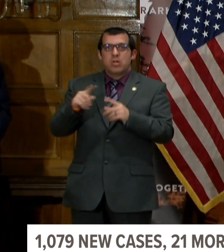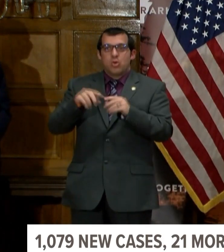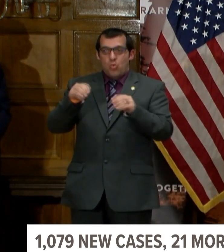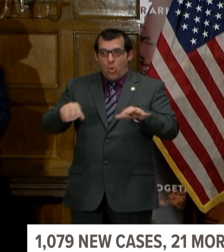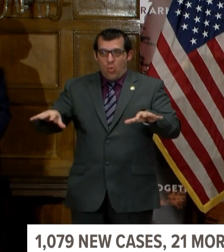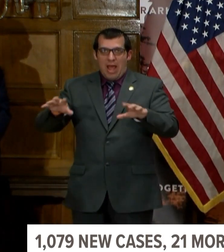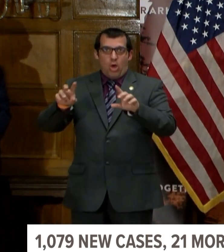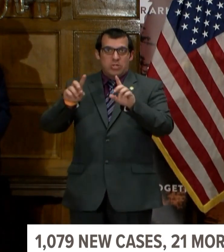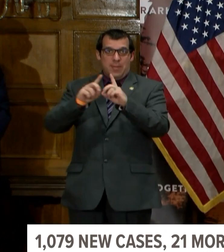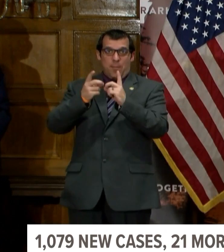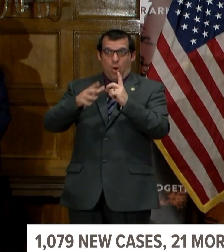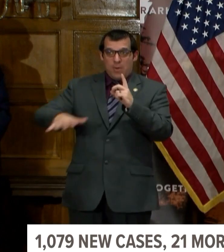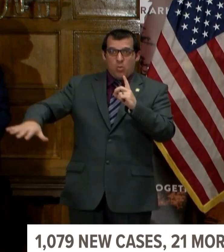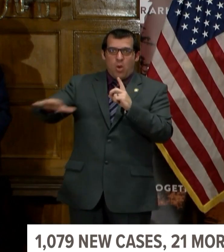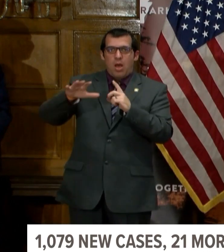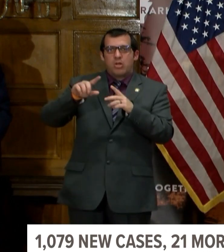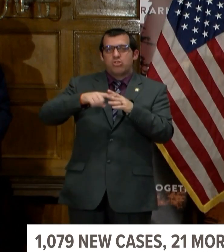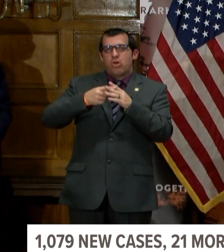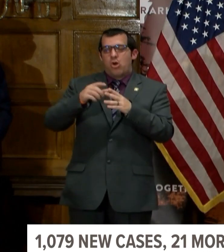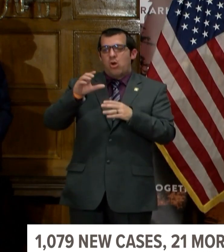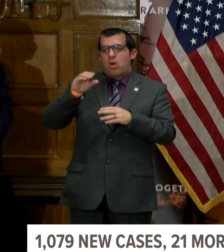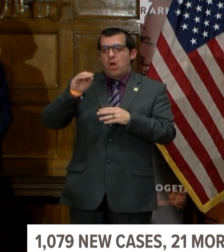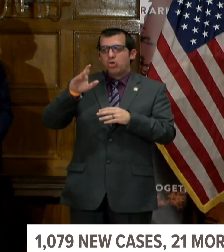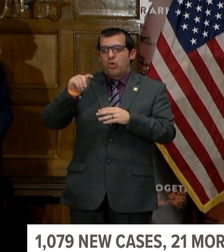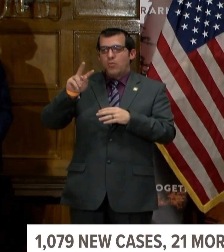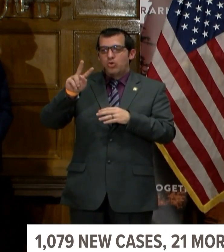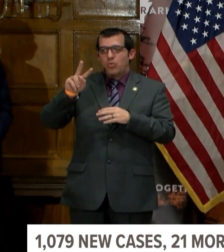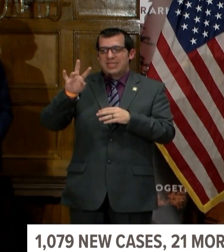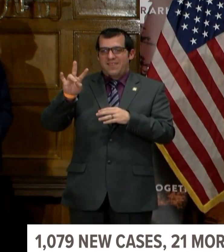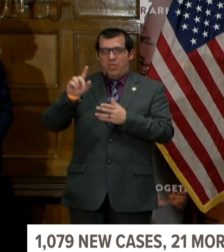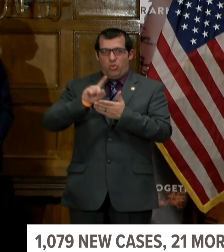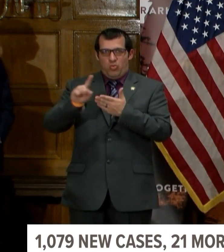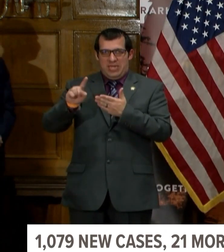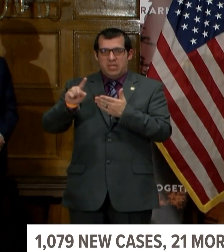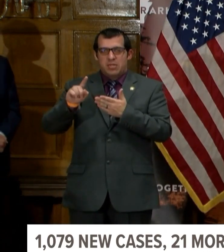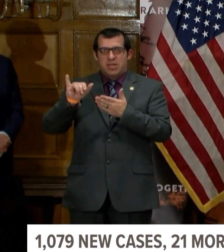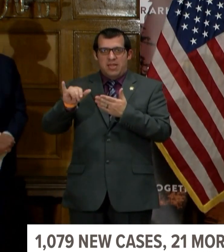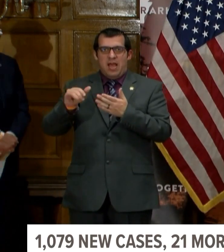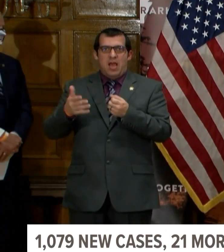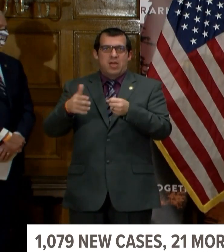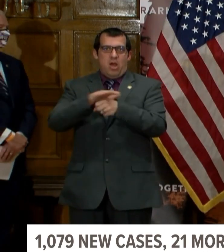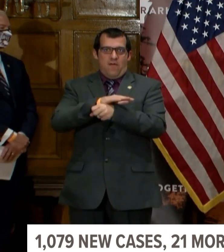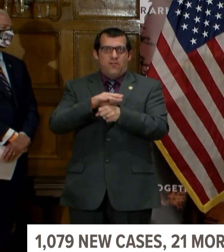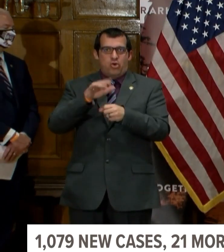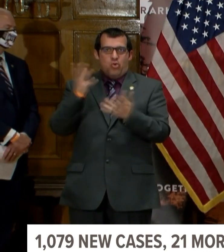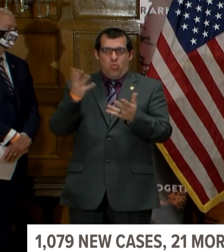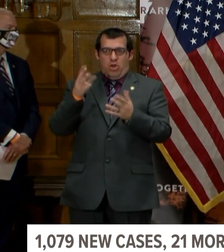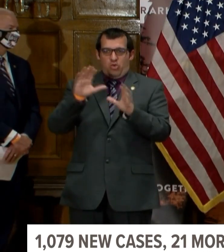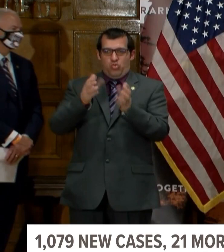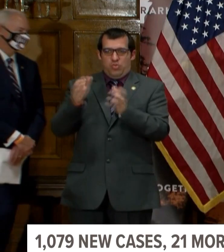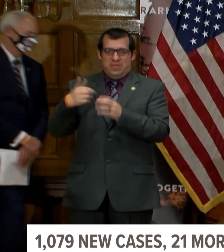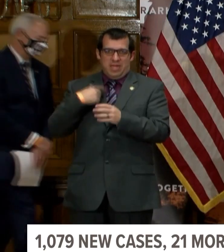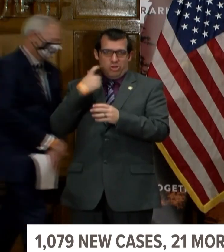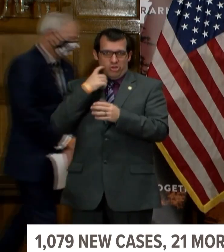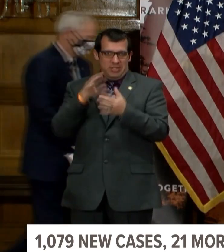the week of October 27th, covering the population groups I previously